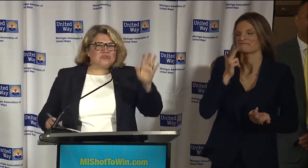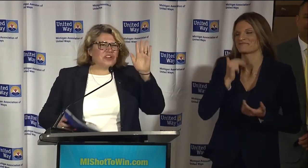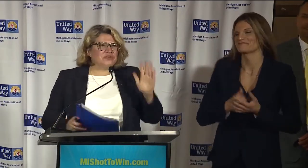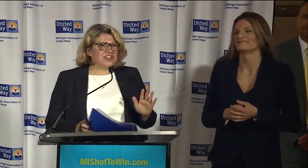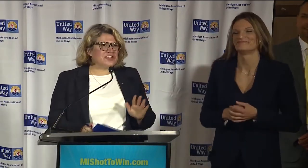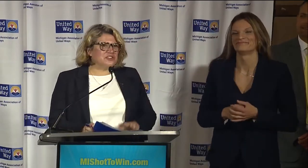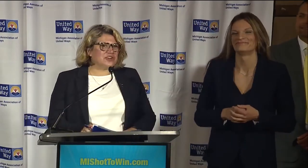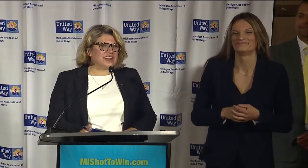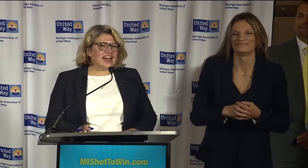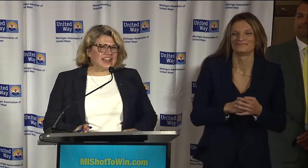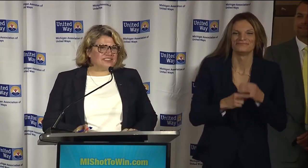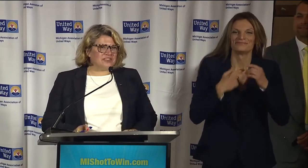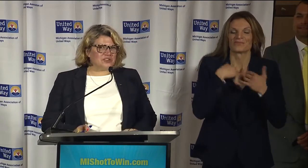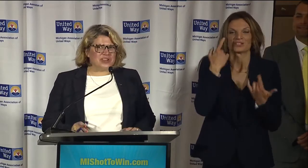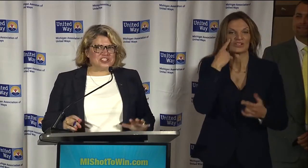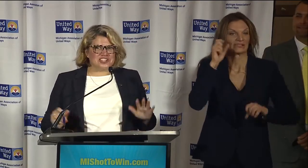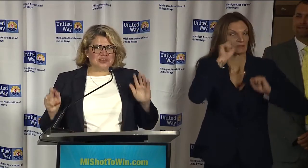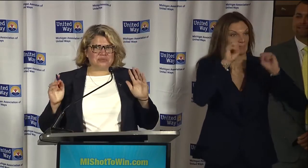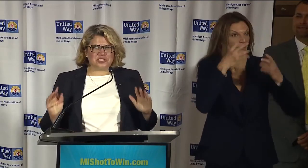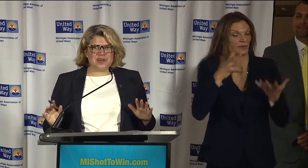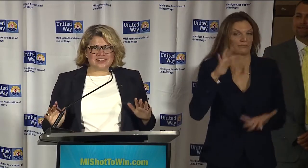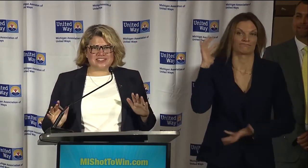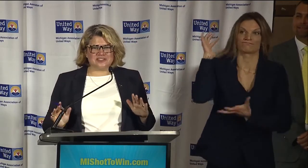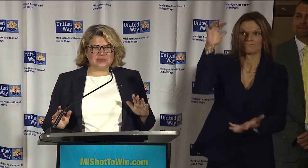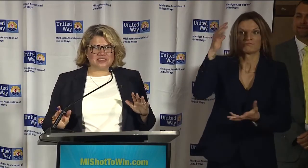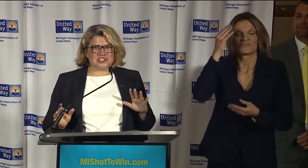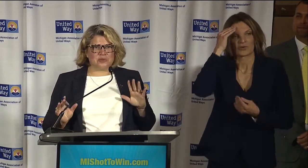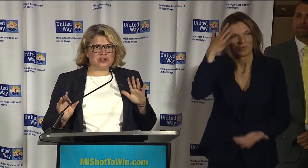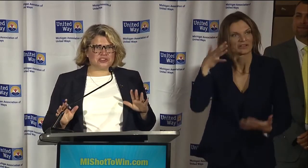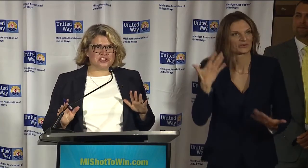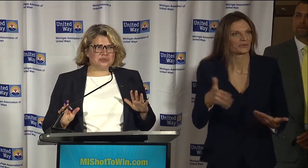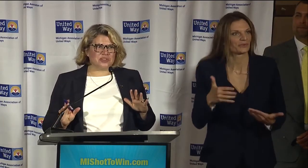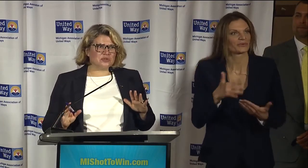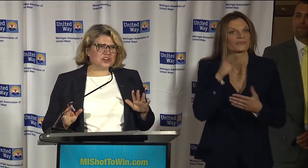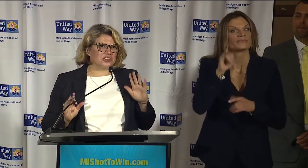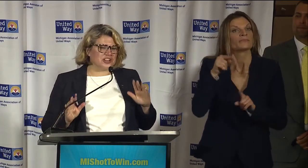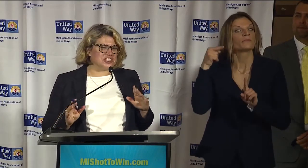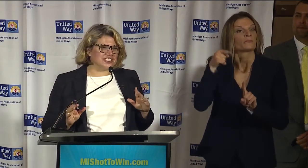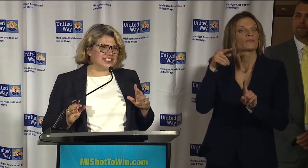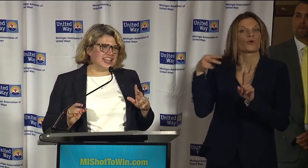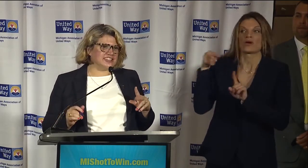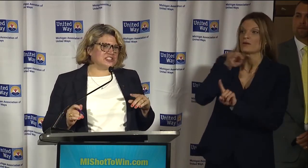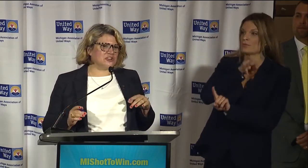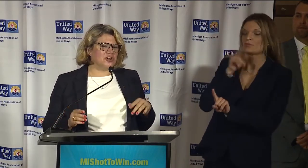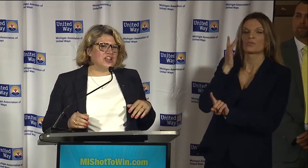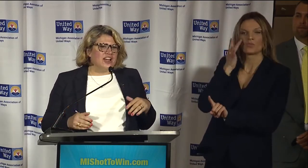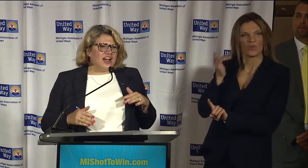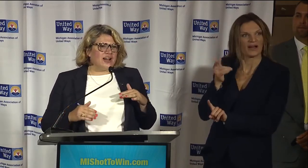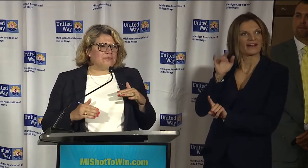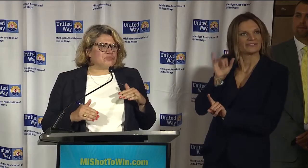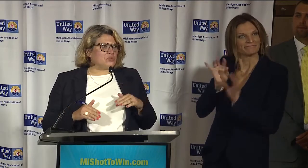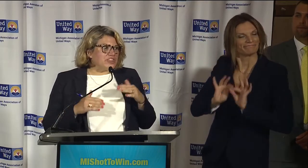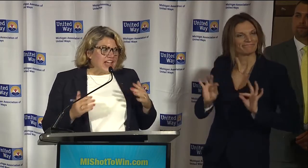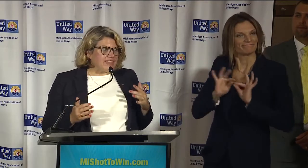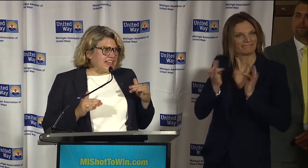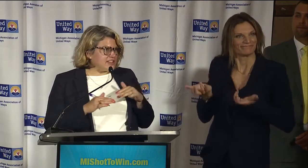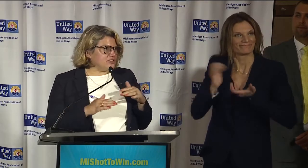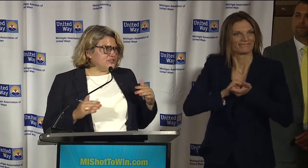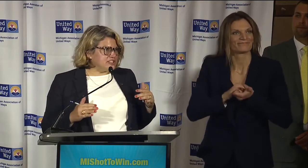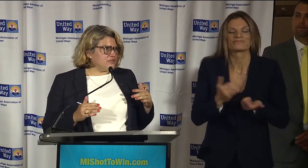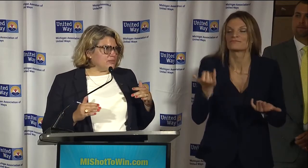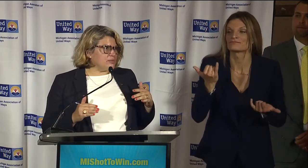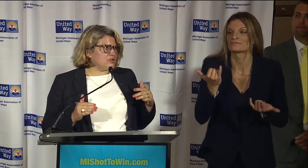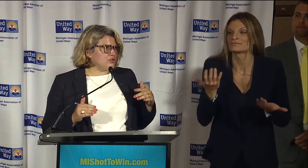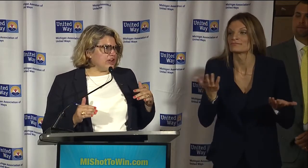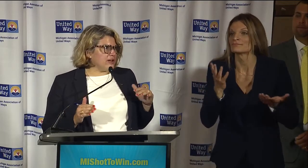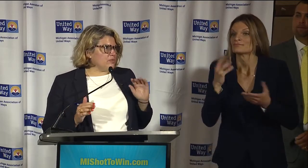Well, we've given you a lot of information and perspectives about this partnership that we're launching today. So with that, that